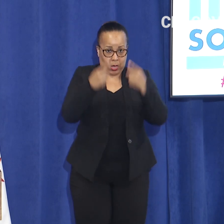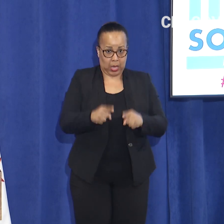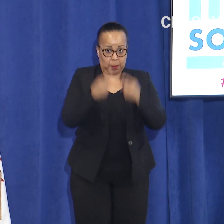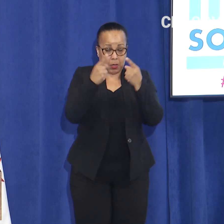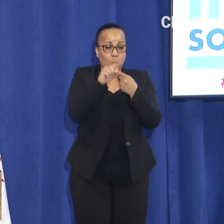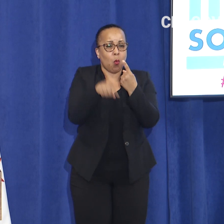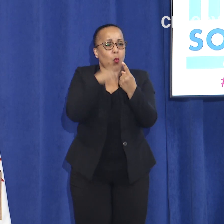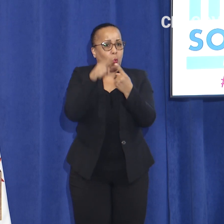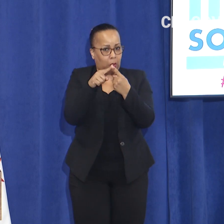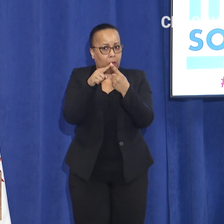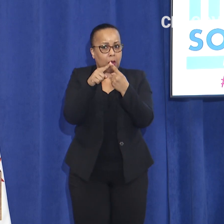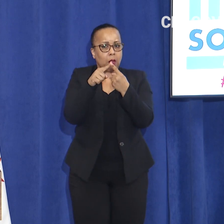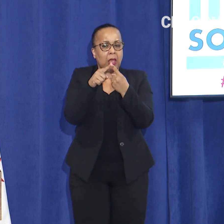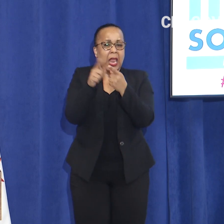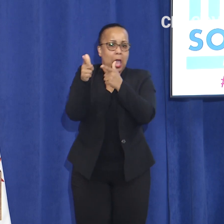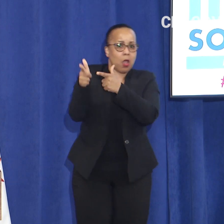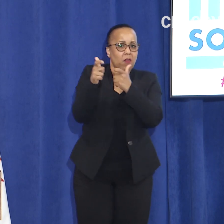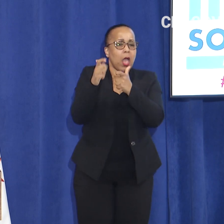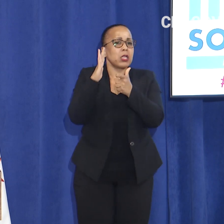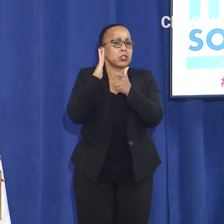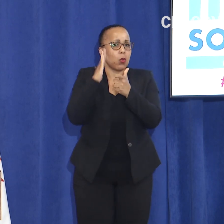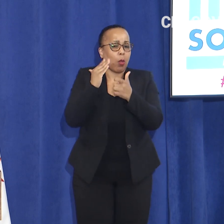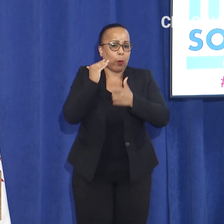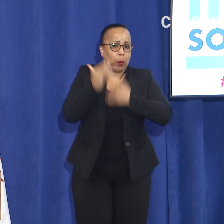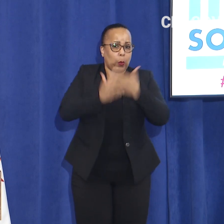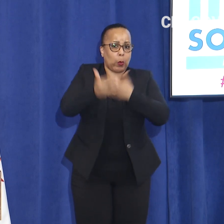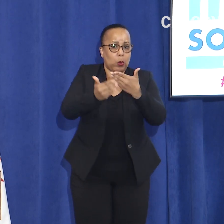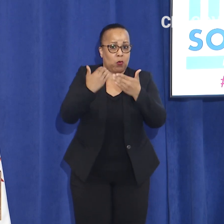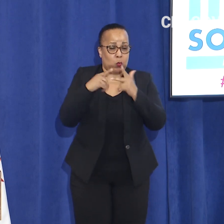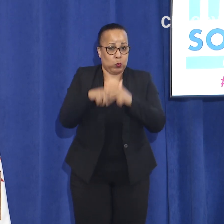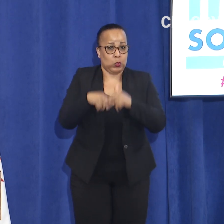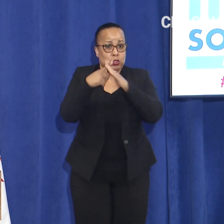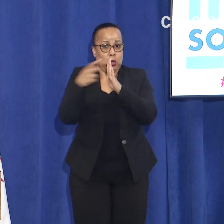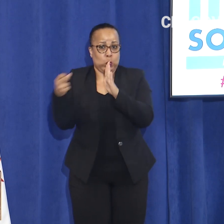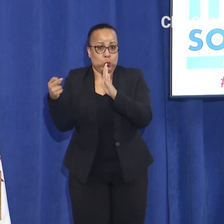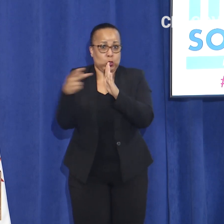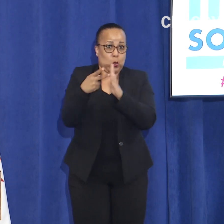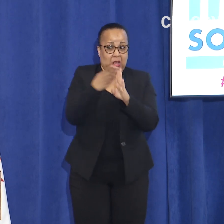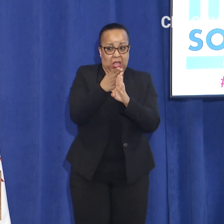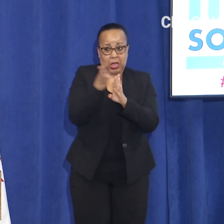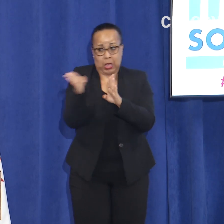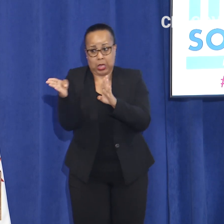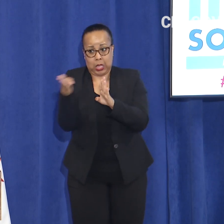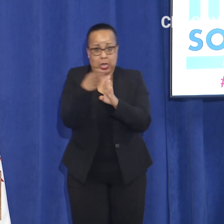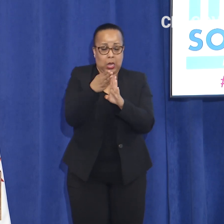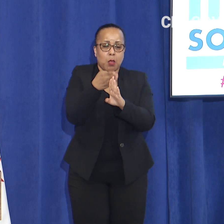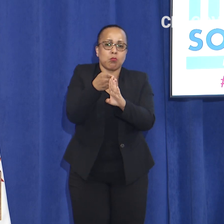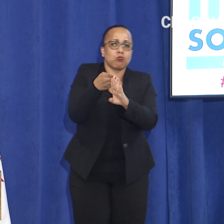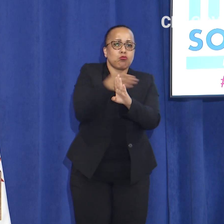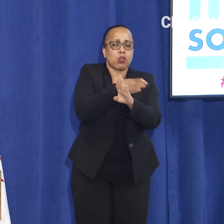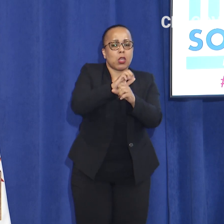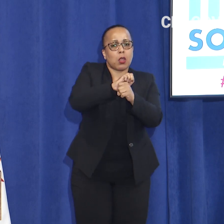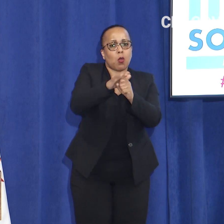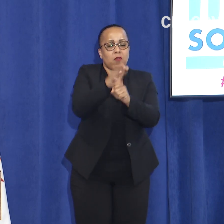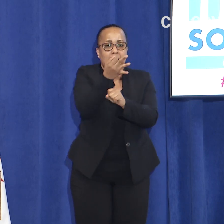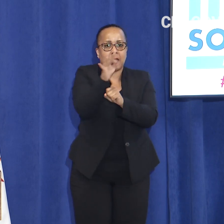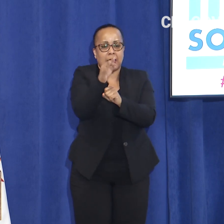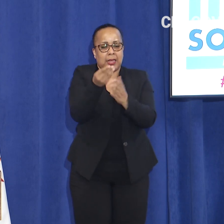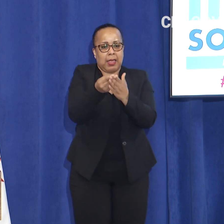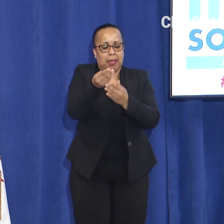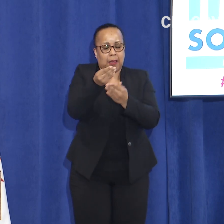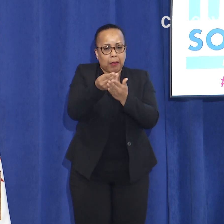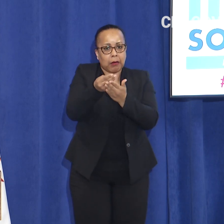it will take hold, and how fast it will be before we start returning to pre-COVID-19